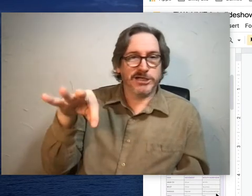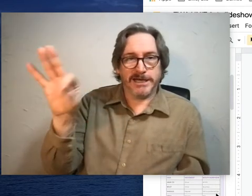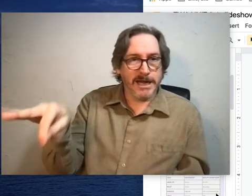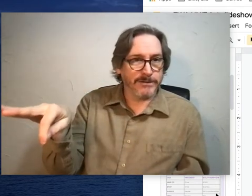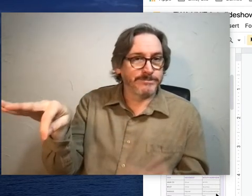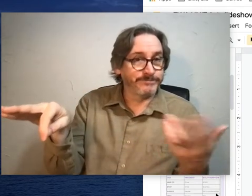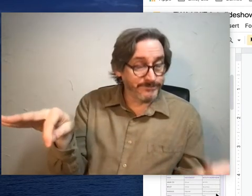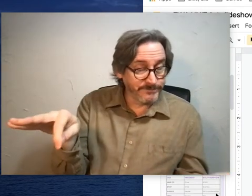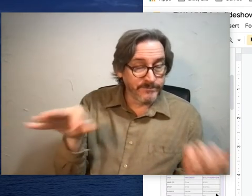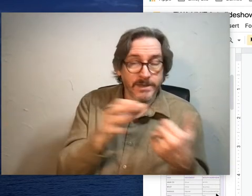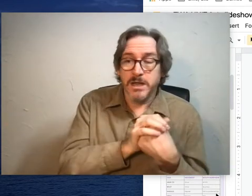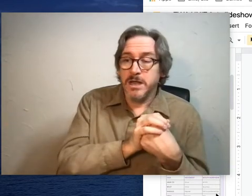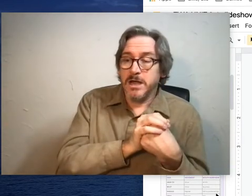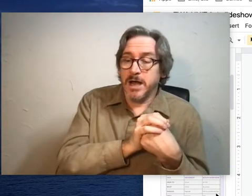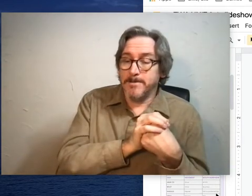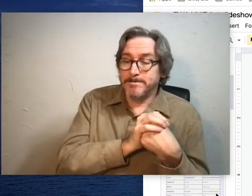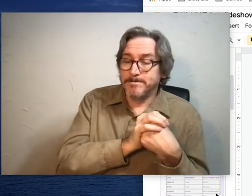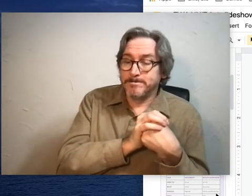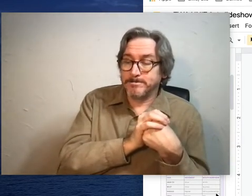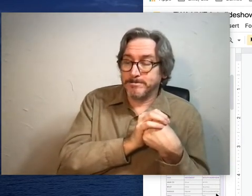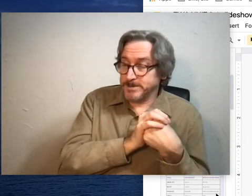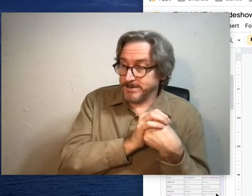age 99.